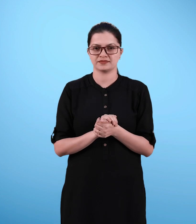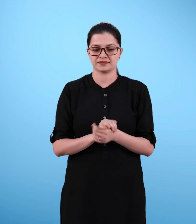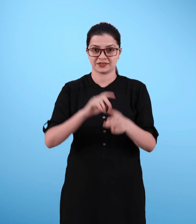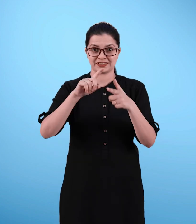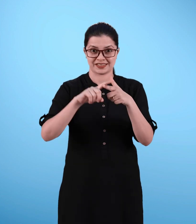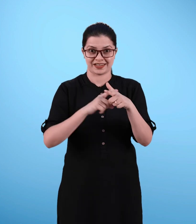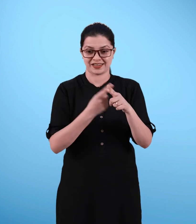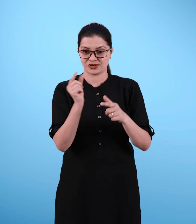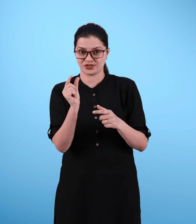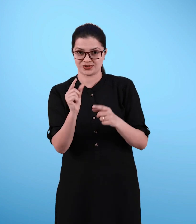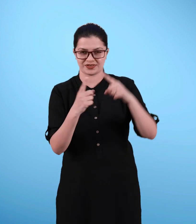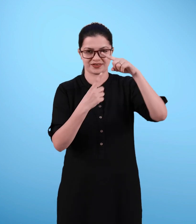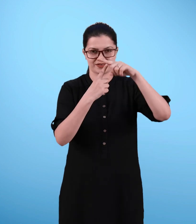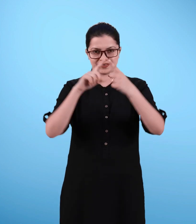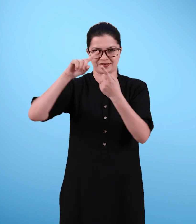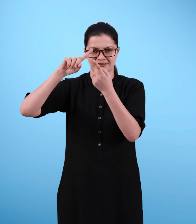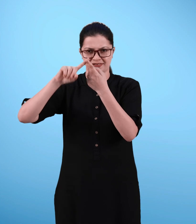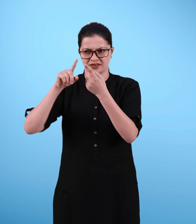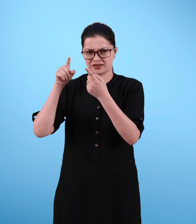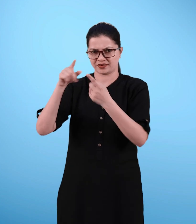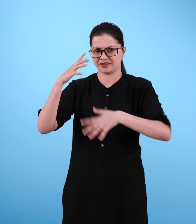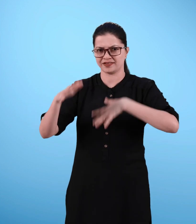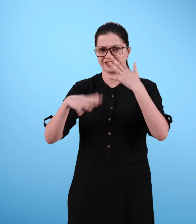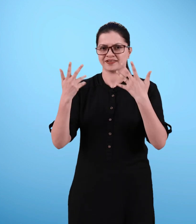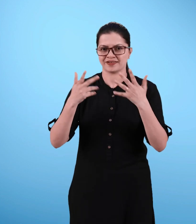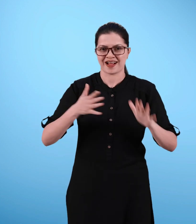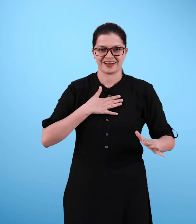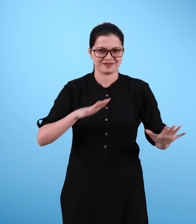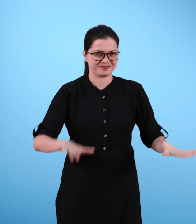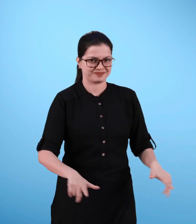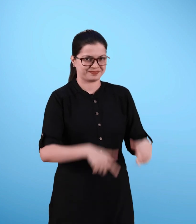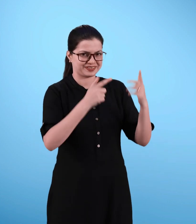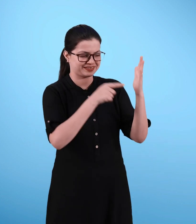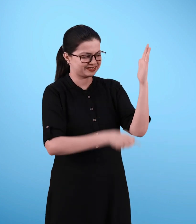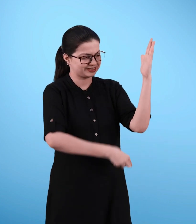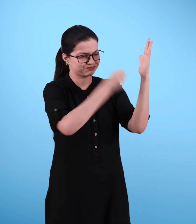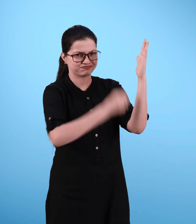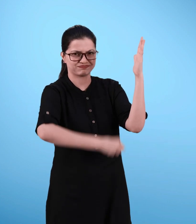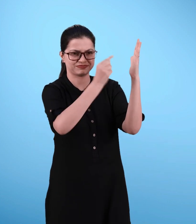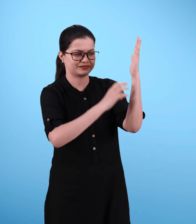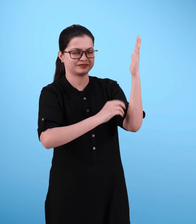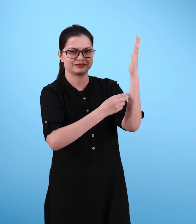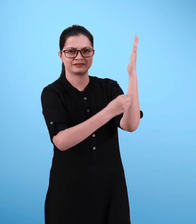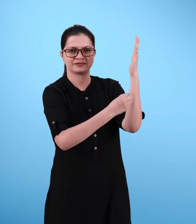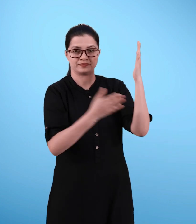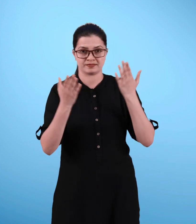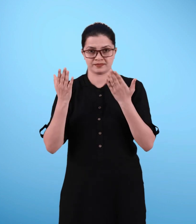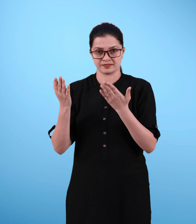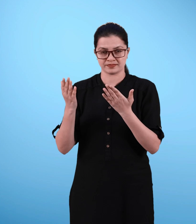3.6 Figure shows 3.6 field of shows cotton plants. field of cotton plants. Figure 3.7 shows ginning